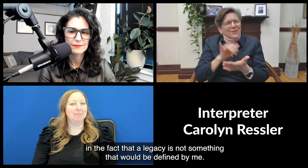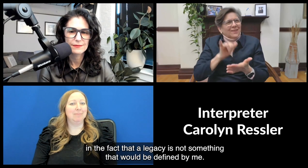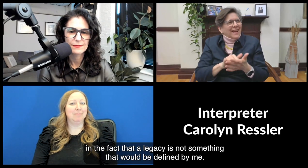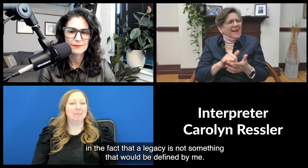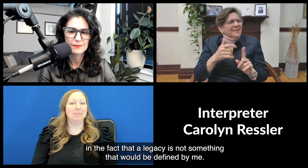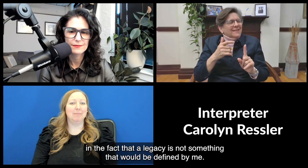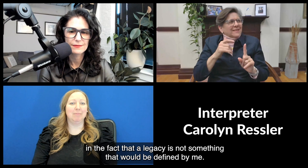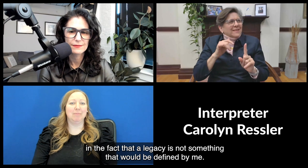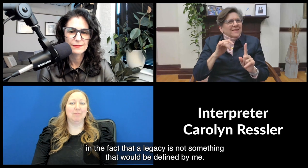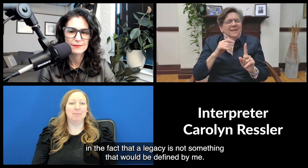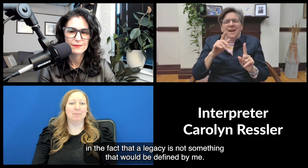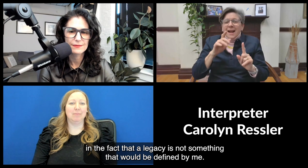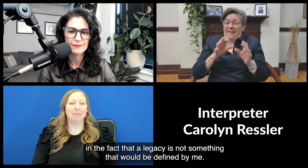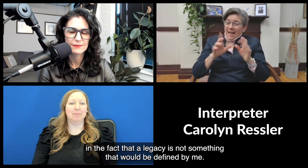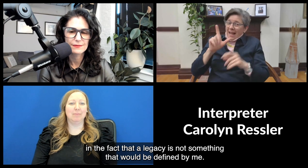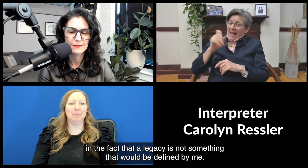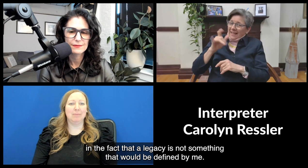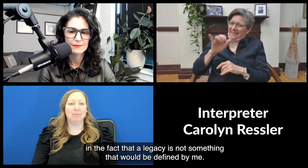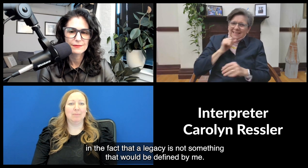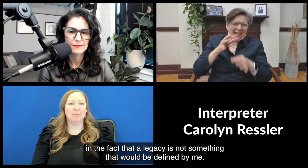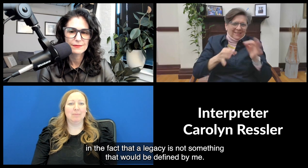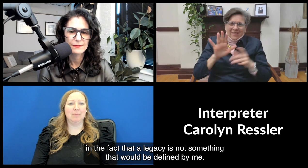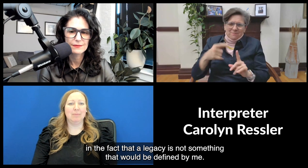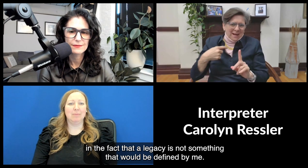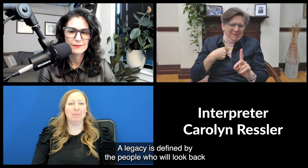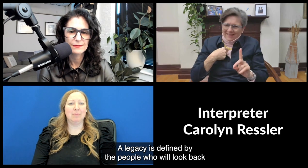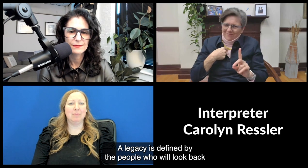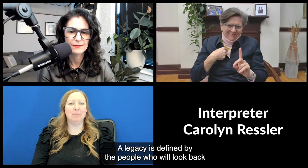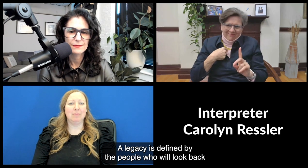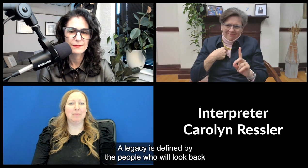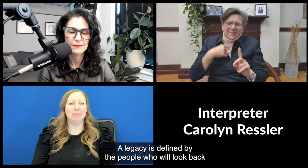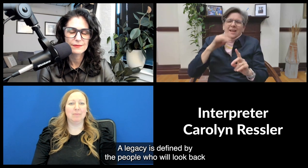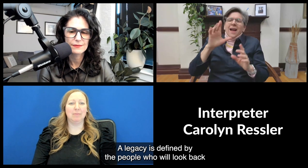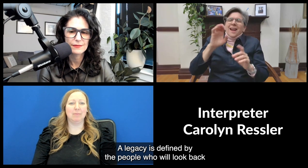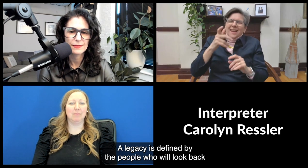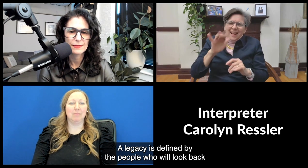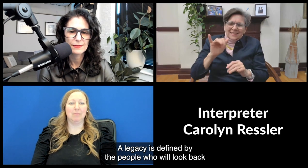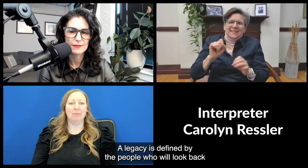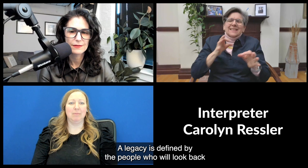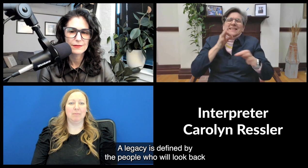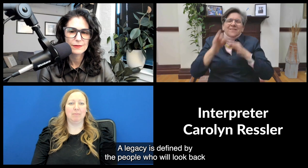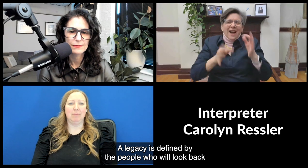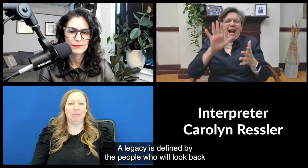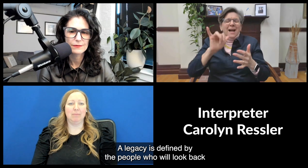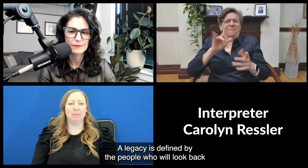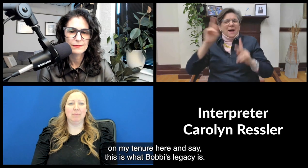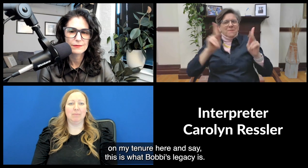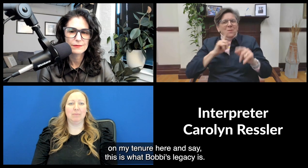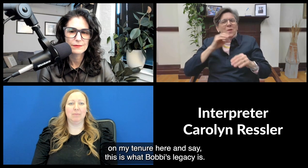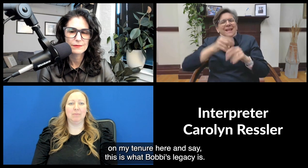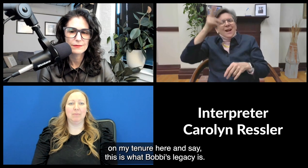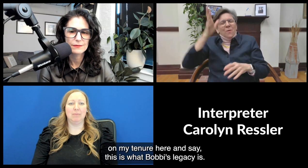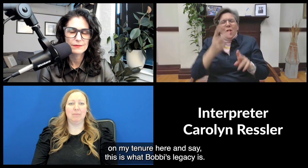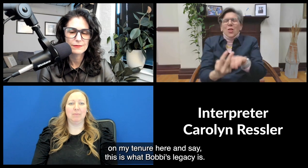You know, I am a strong believer in the fact that a legacy is not something that would be defined by me. A